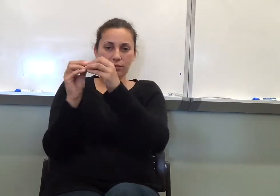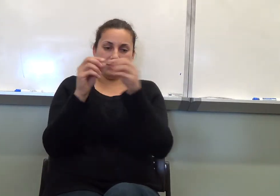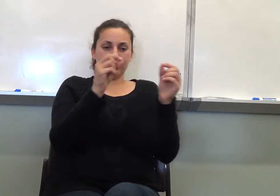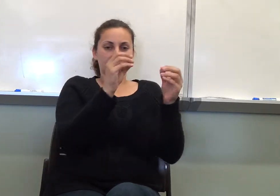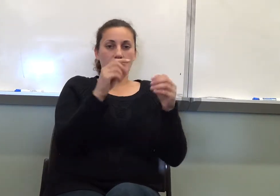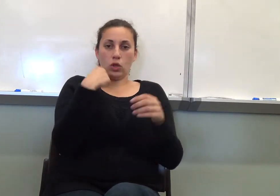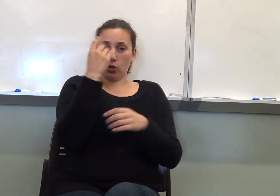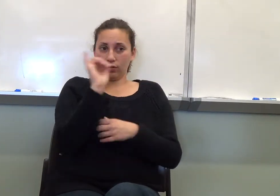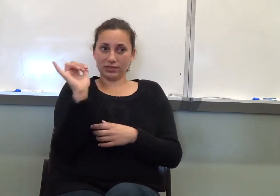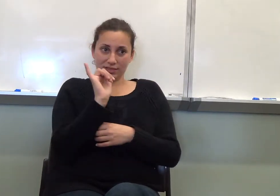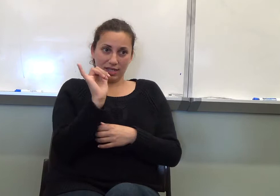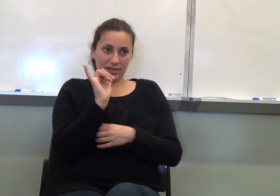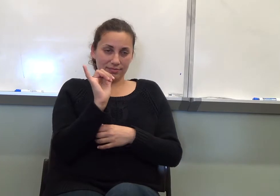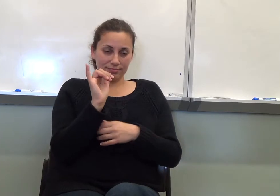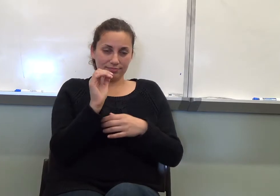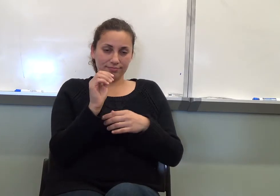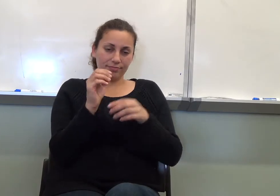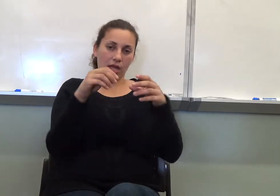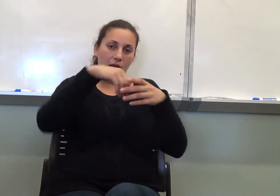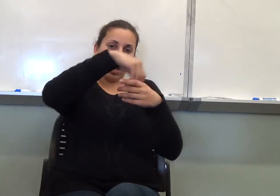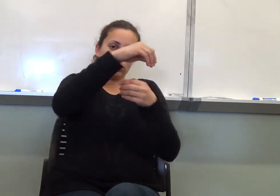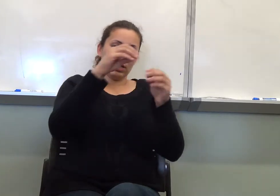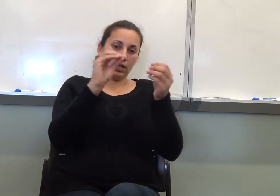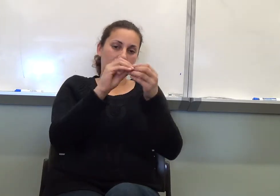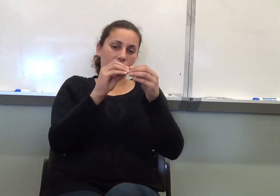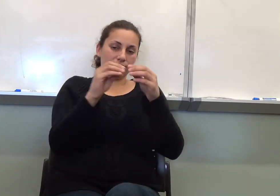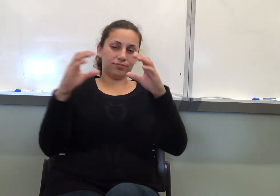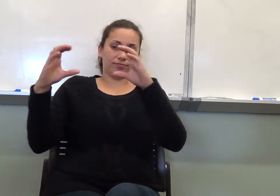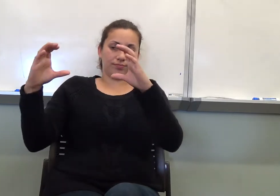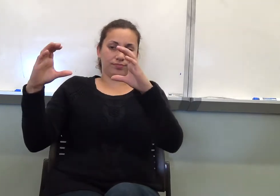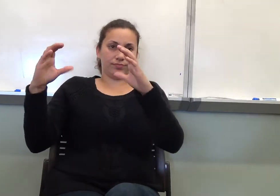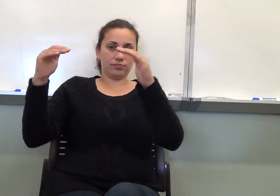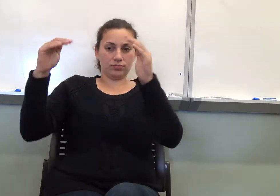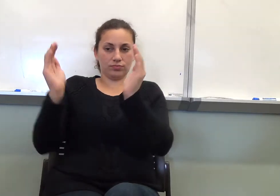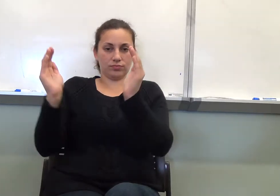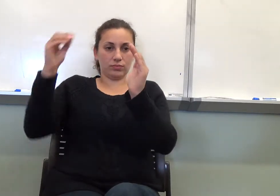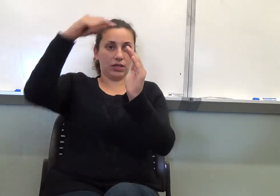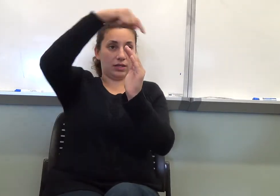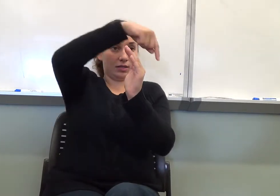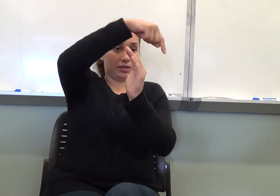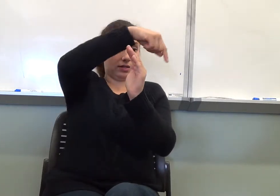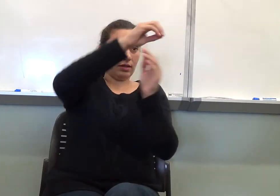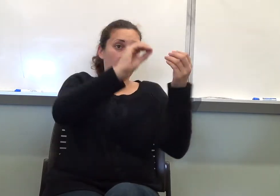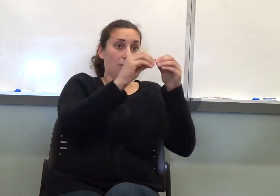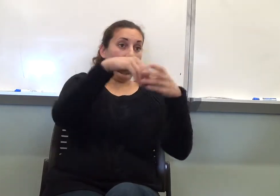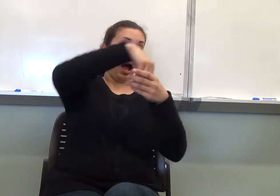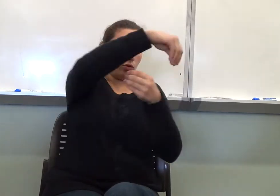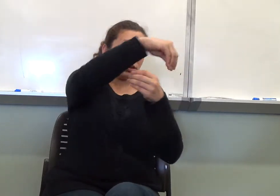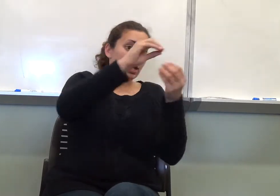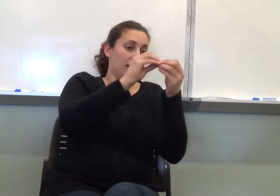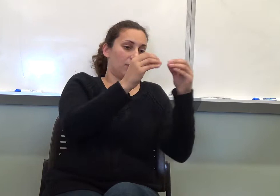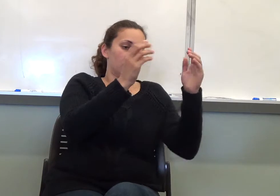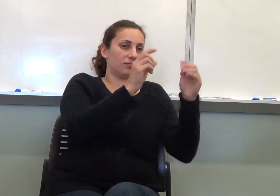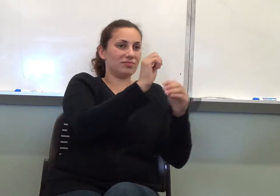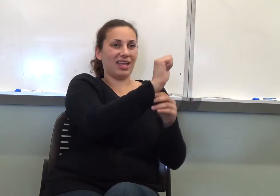got an outside number, call it A, multiplied by the sum of, let's say, three things, B, C, and